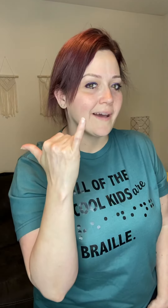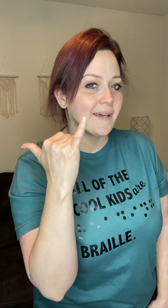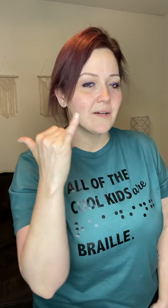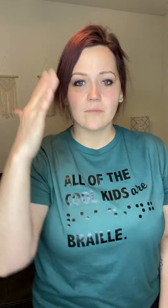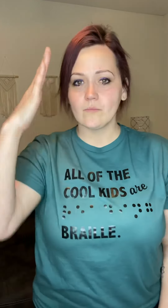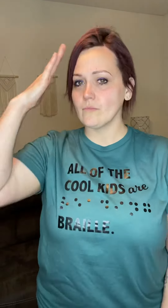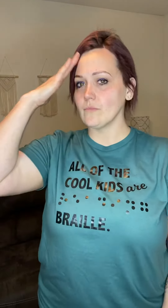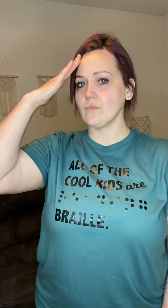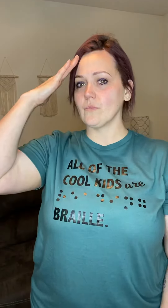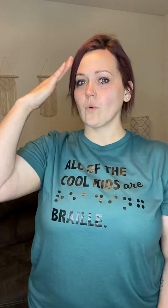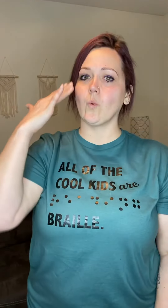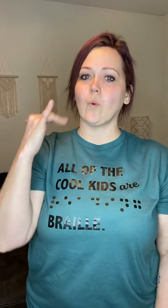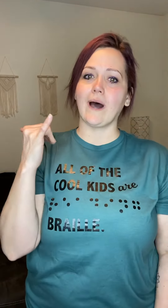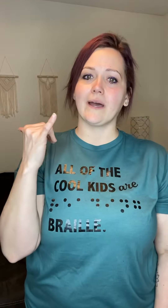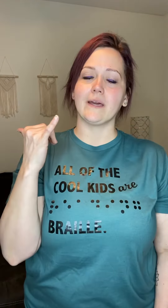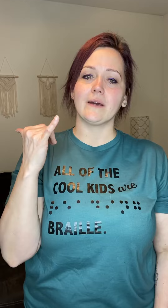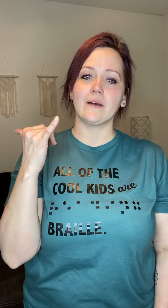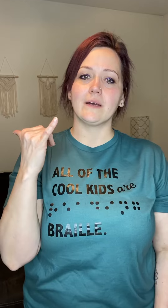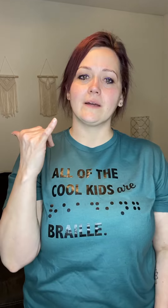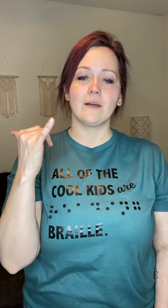Why? Why?